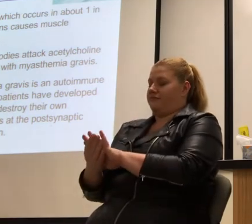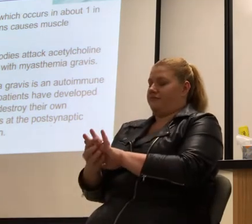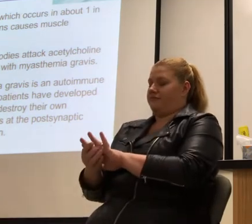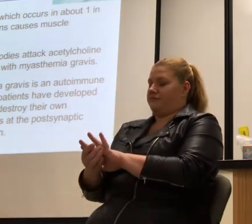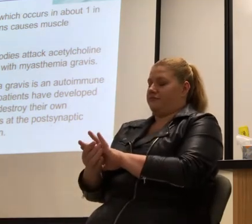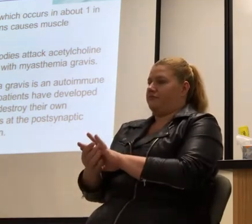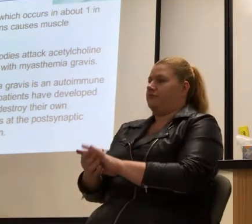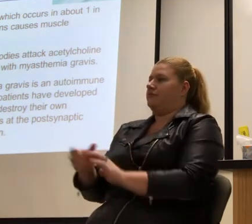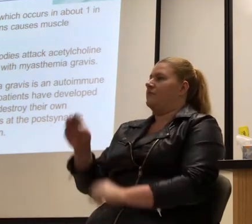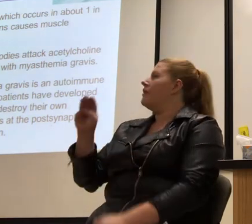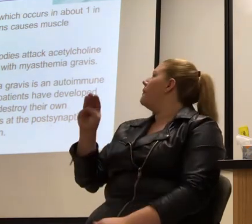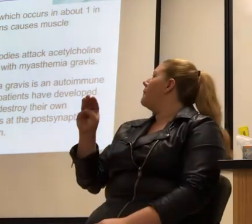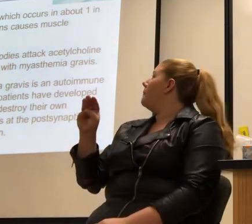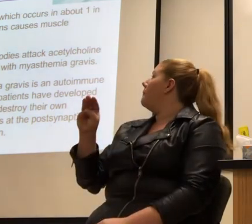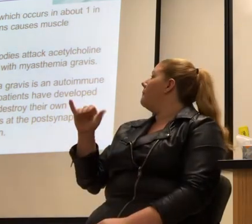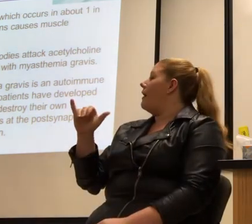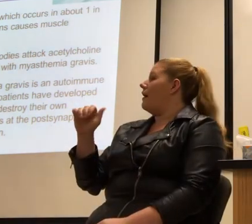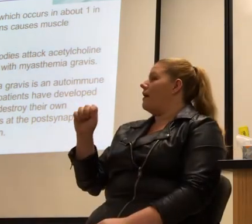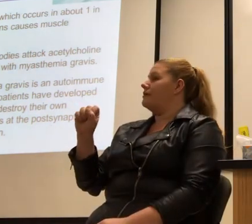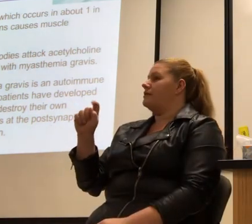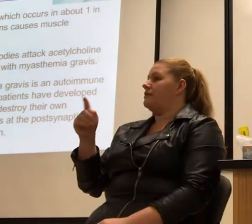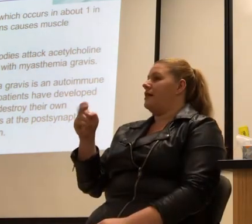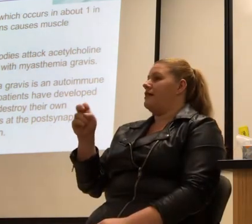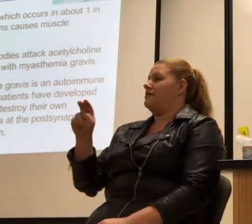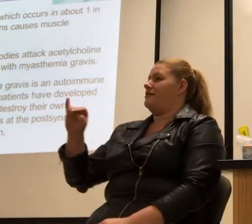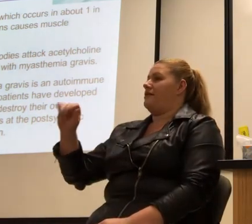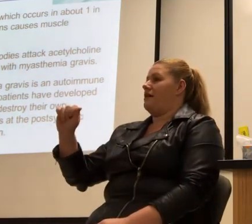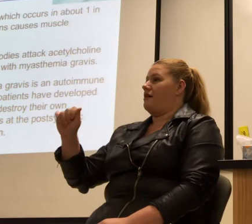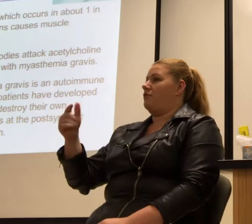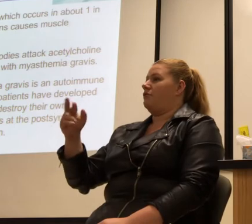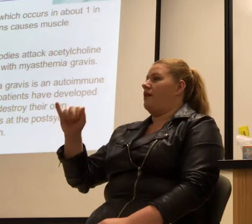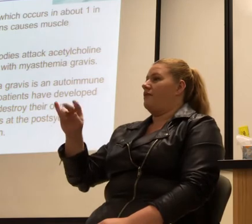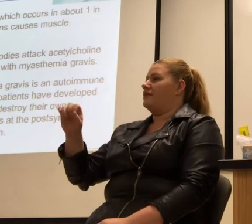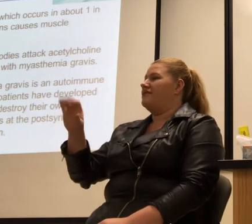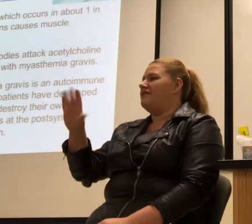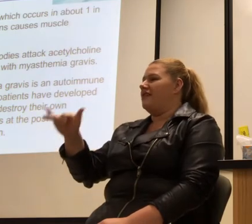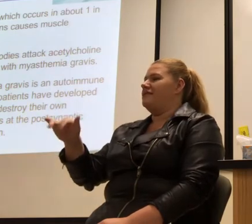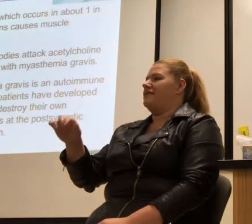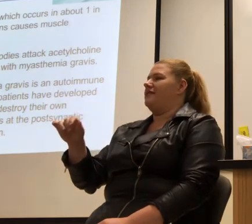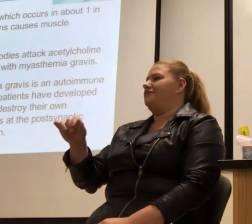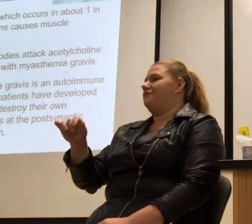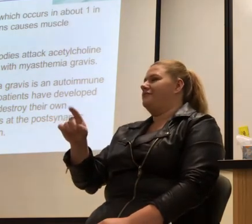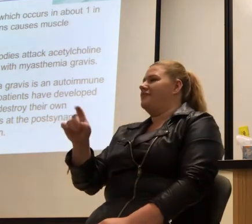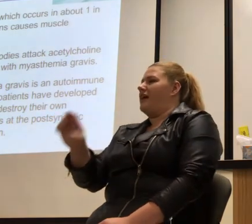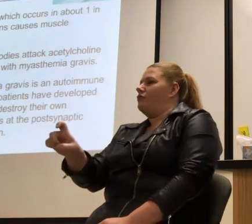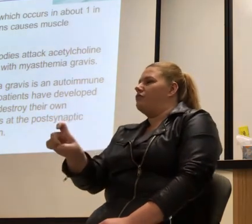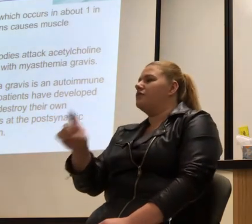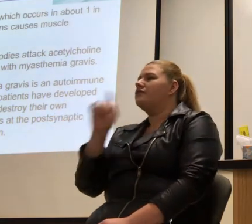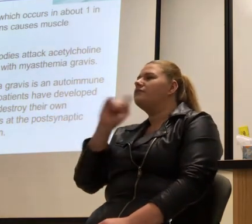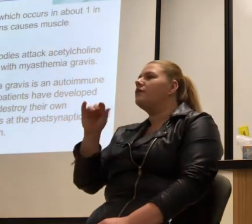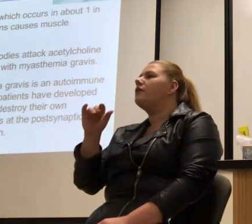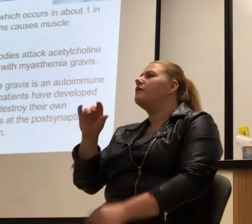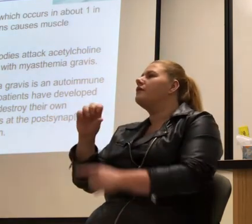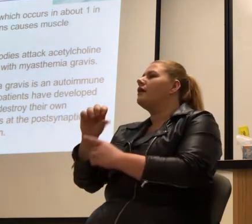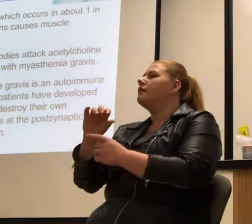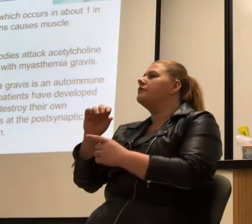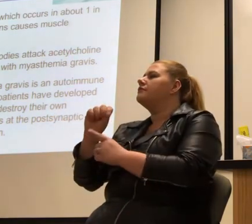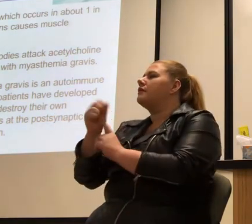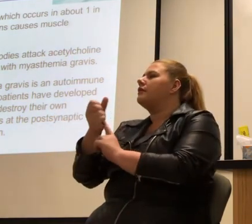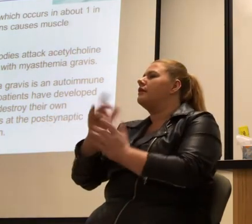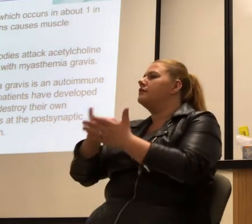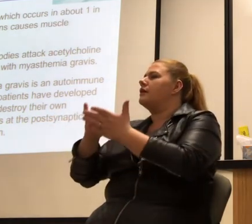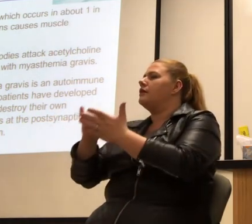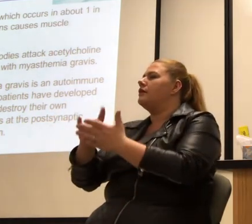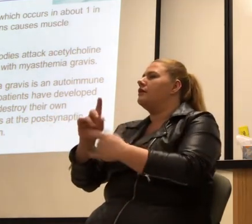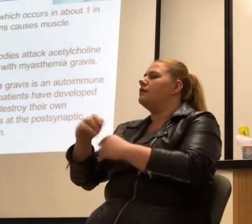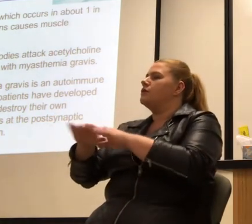myasthenia gravis is actually the diagnosis of the case study, causing the swimmer's slower time, her fatigue, the blurred